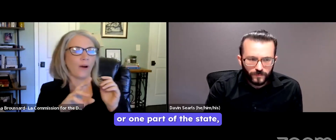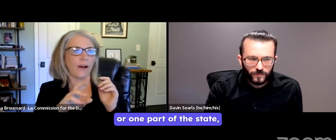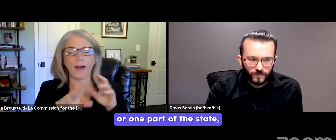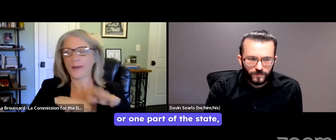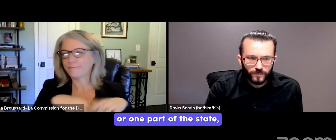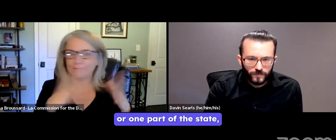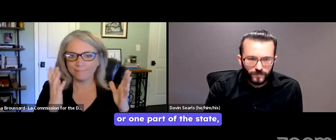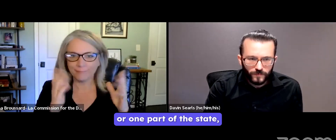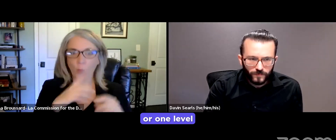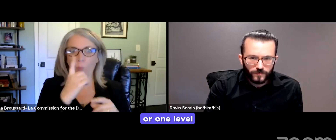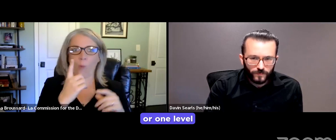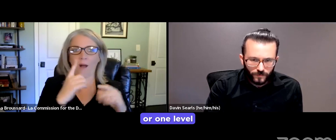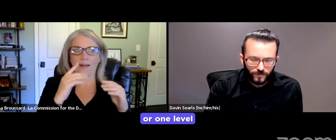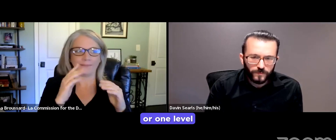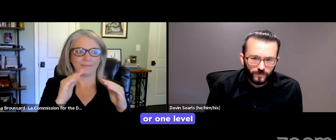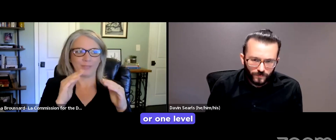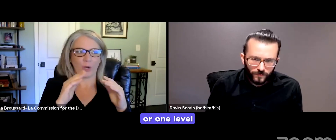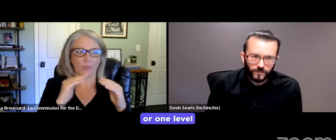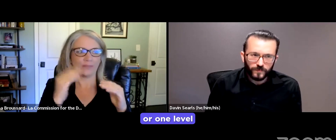part of the state or